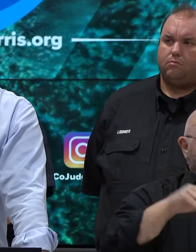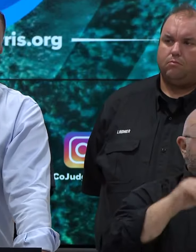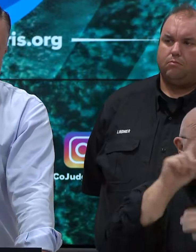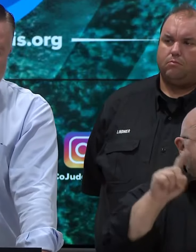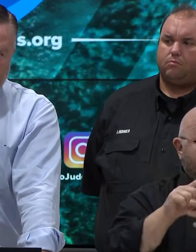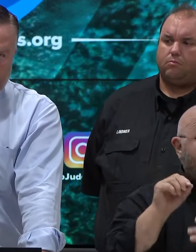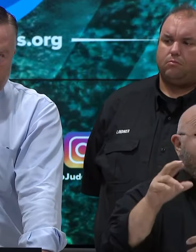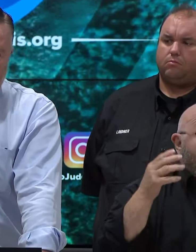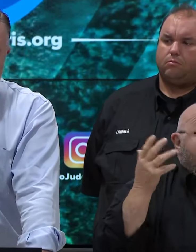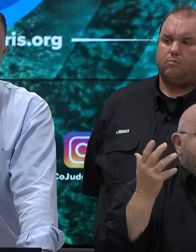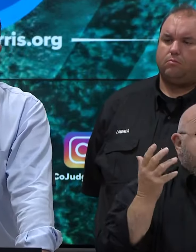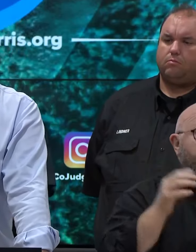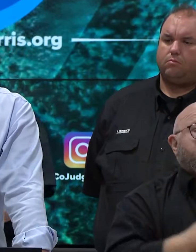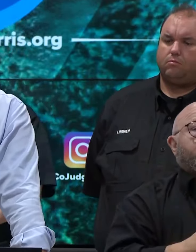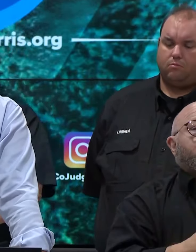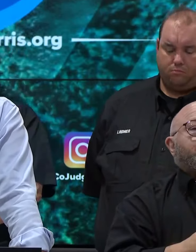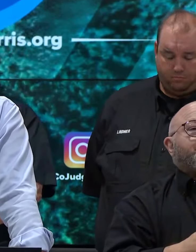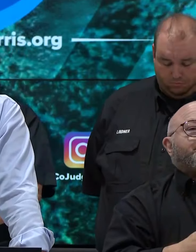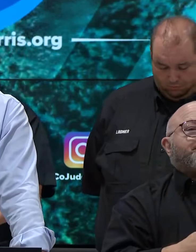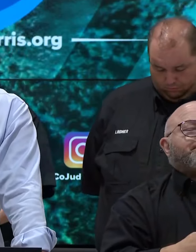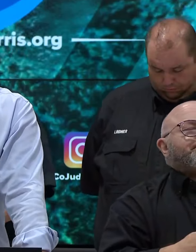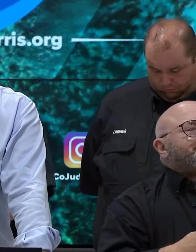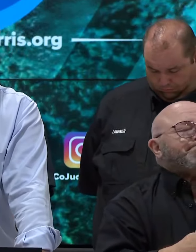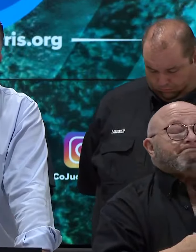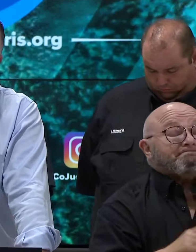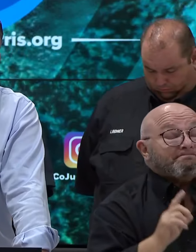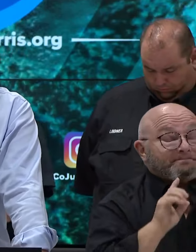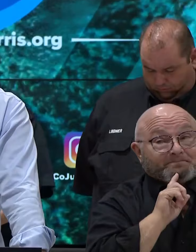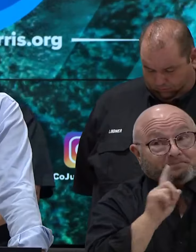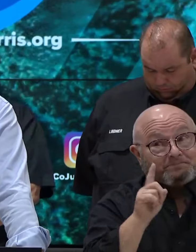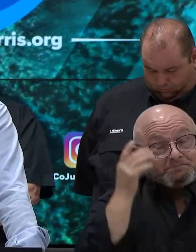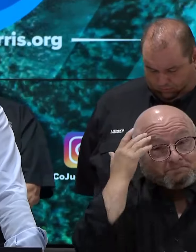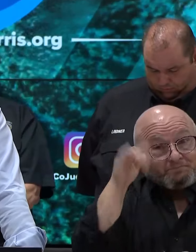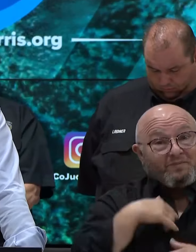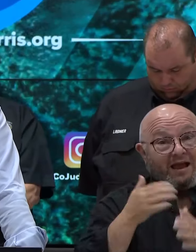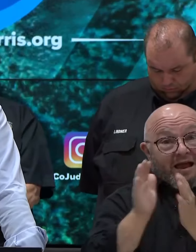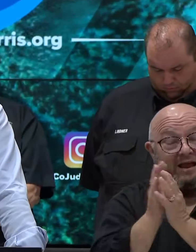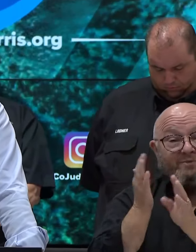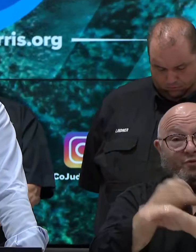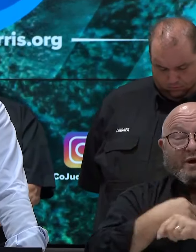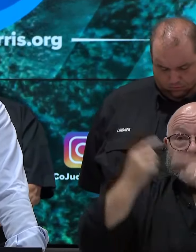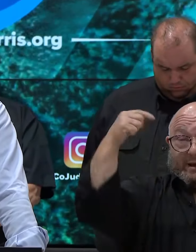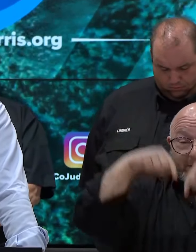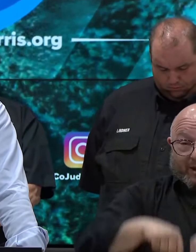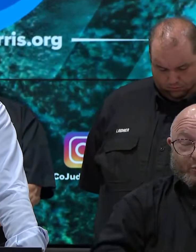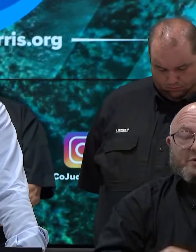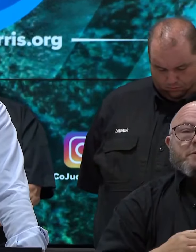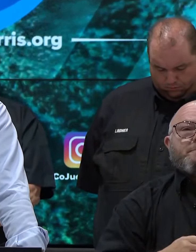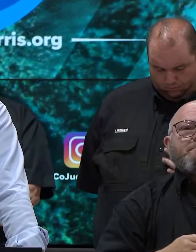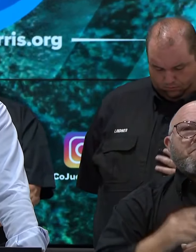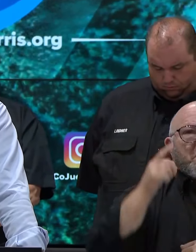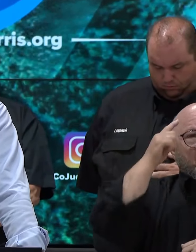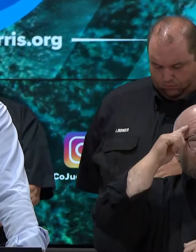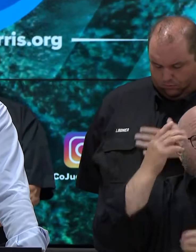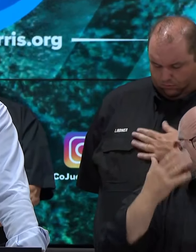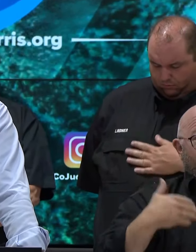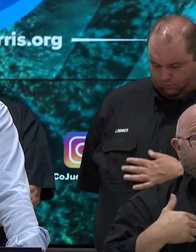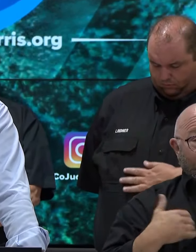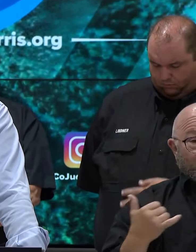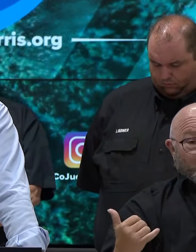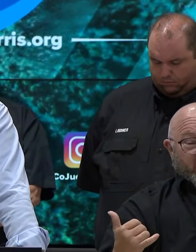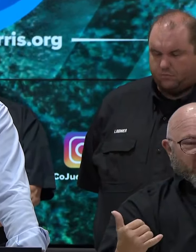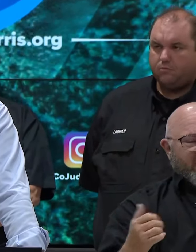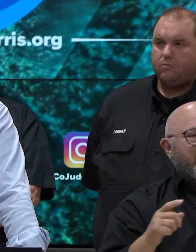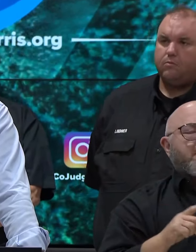they don't know if they're going to come back on in an hour or so. I don't know. I asked for it before I came down here. They thought they could have it today,